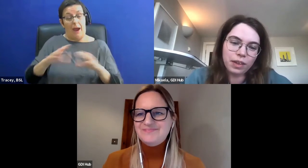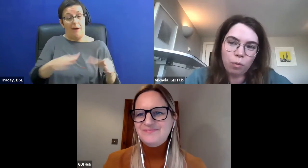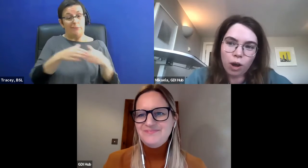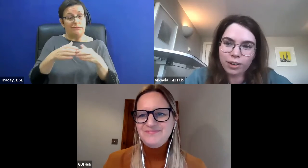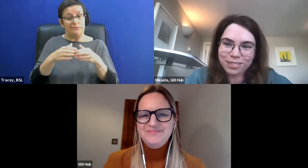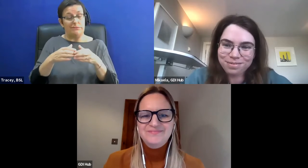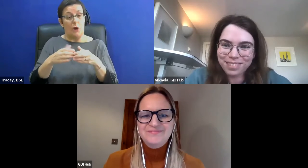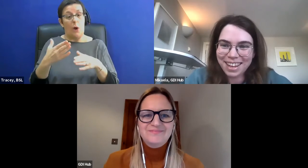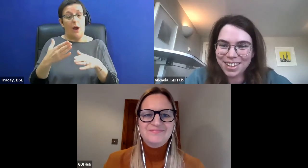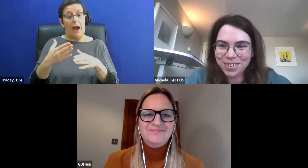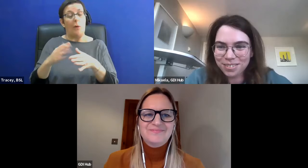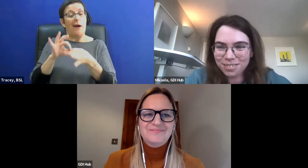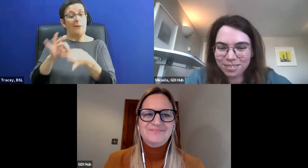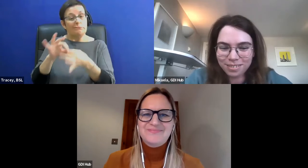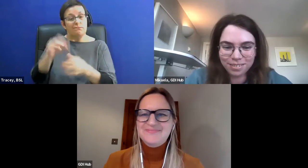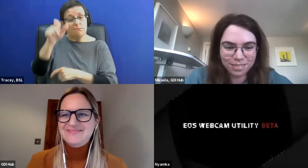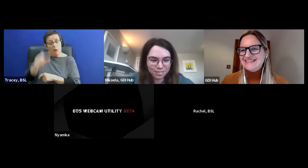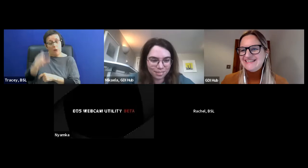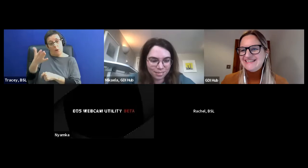and also their work. Thank you.